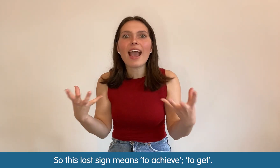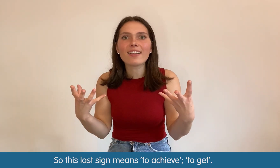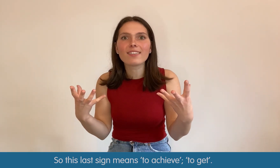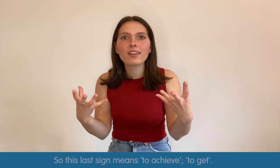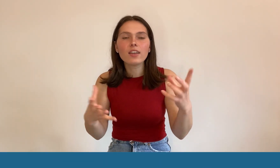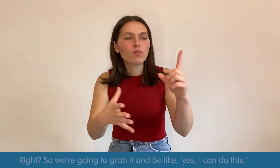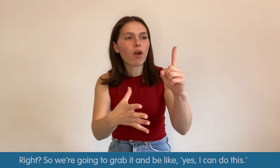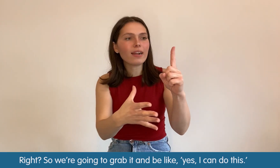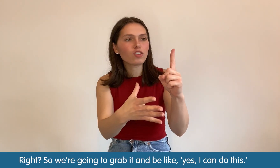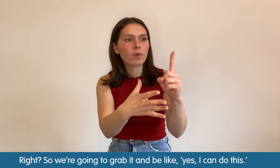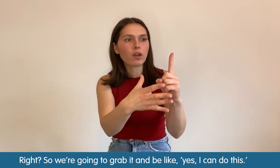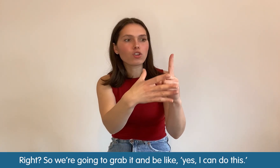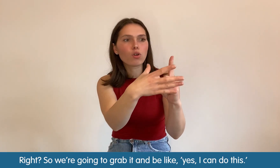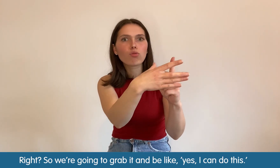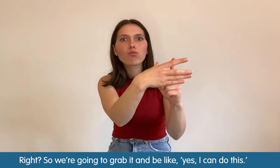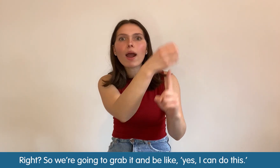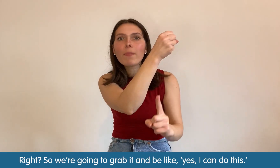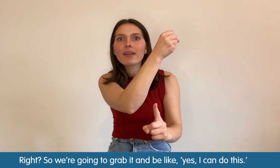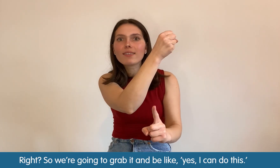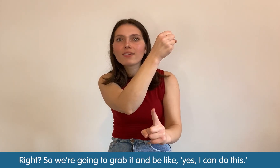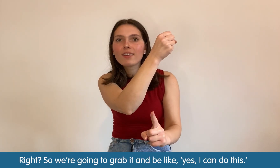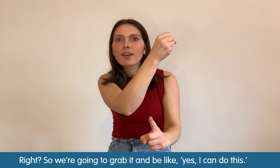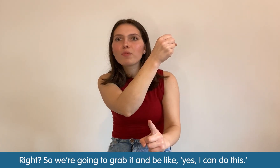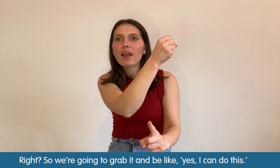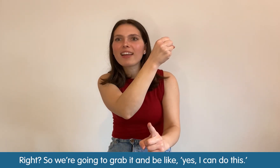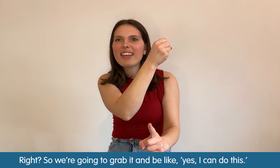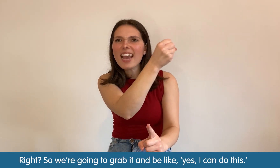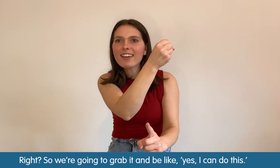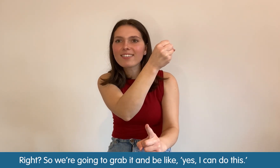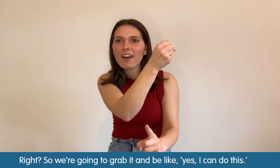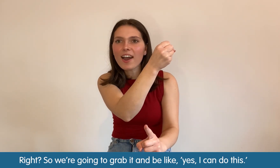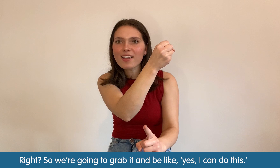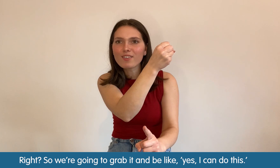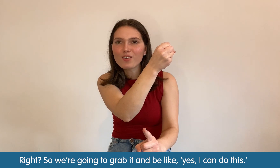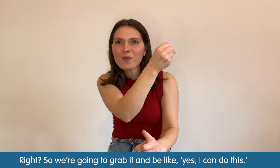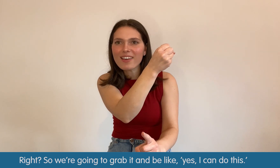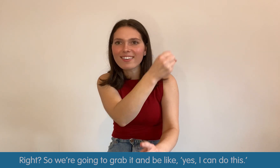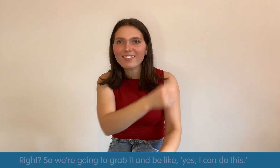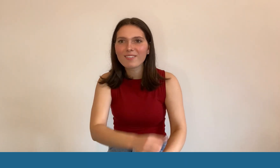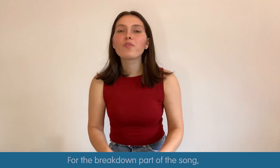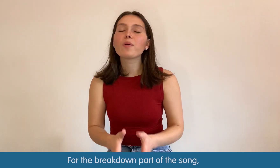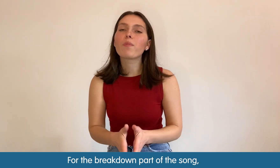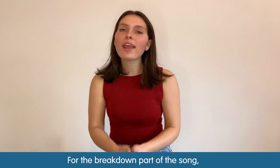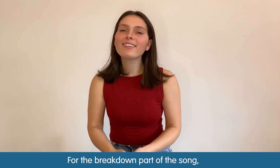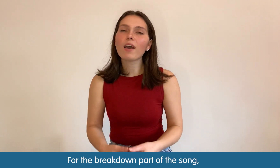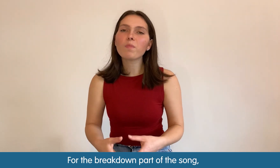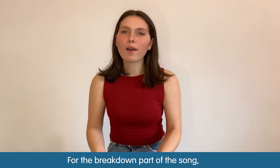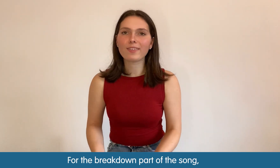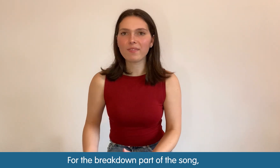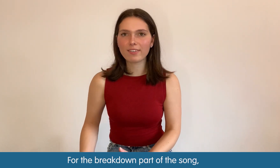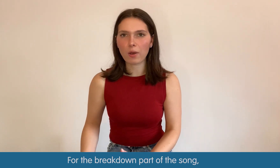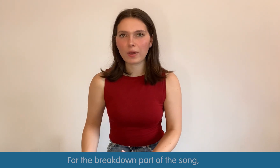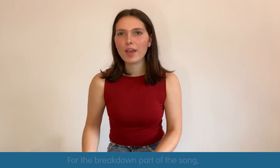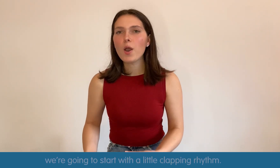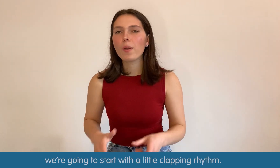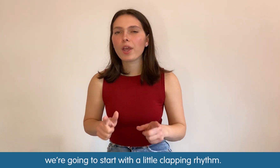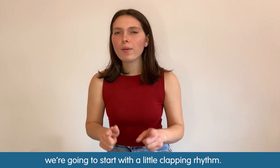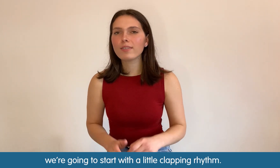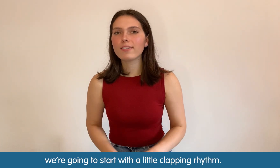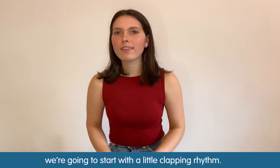get, right? So we're going to grab it and be like, yes, I can do this. For the breakdown part of the song, we're going to start